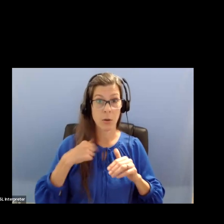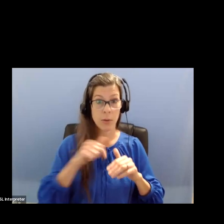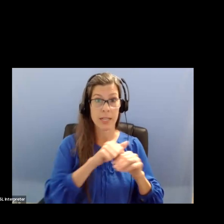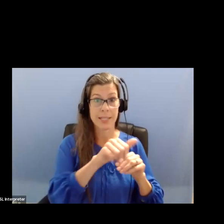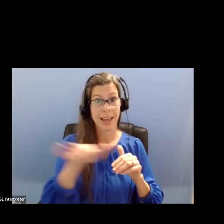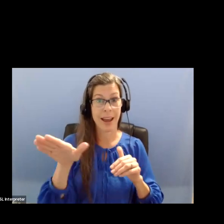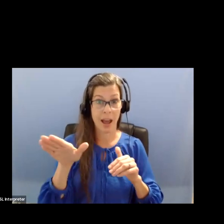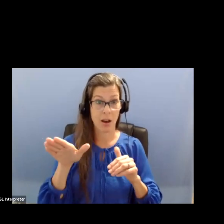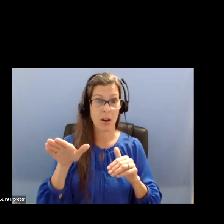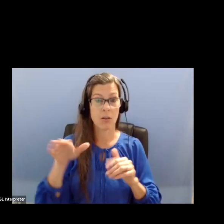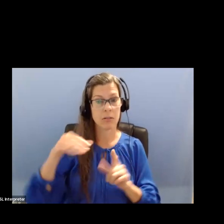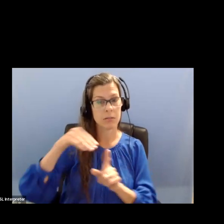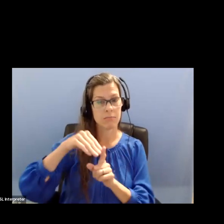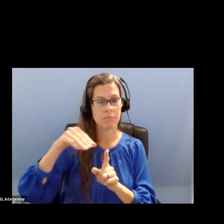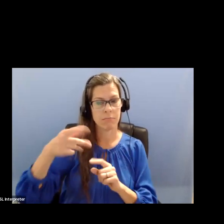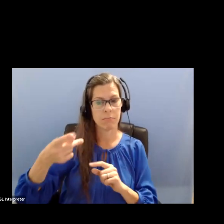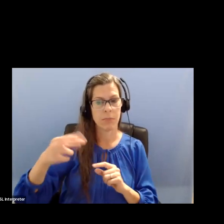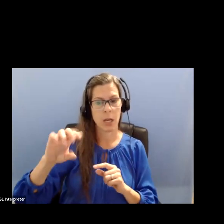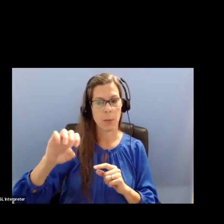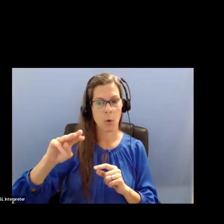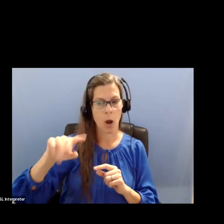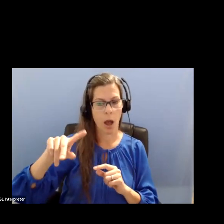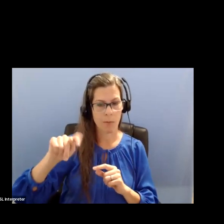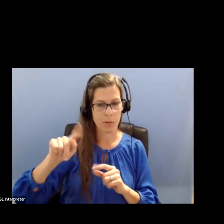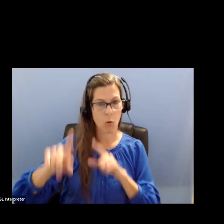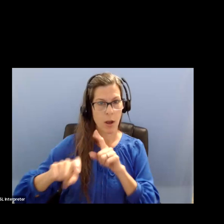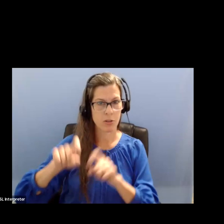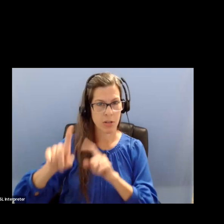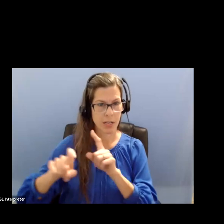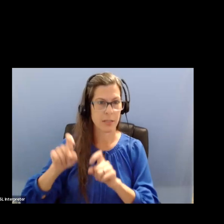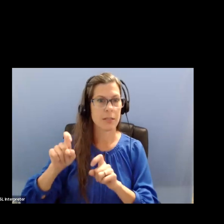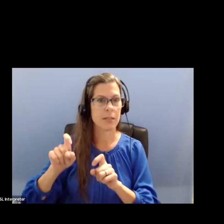our steering committee members to just help you start thinking about,